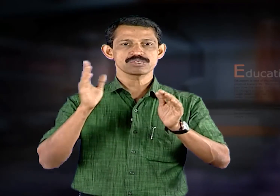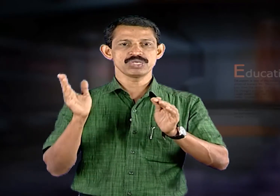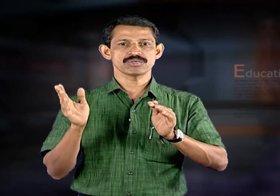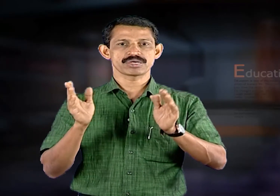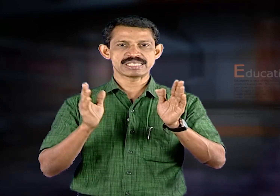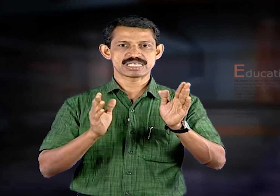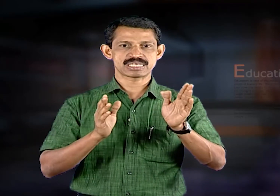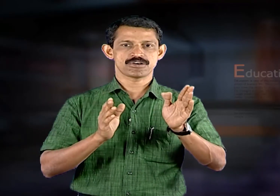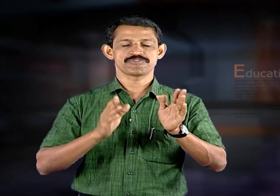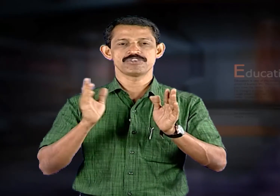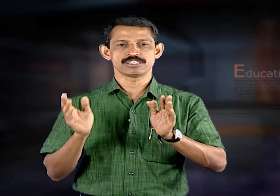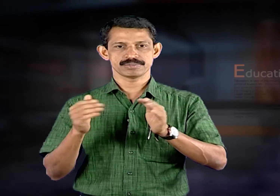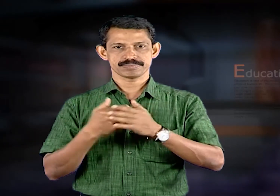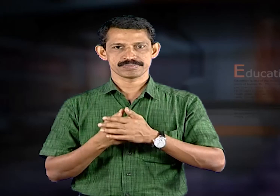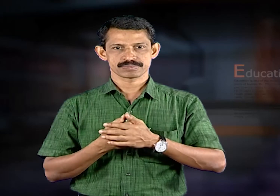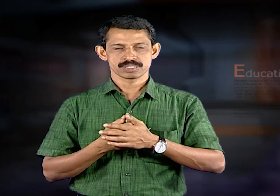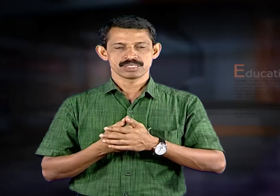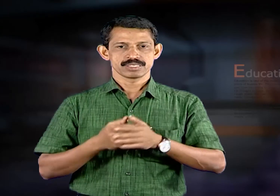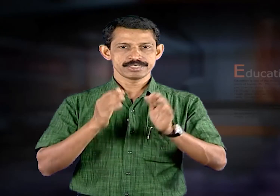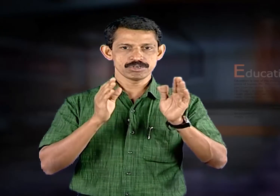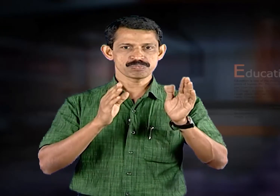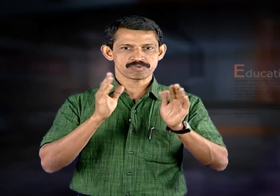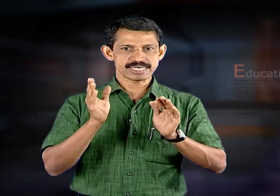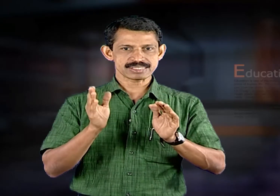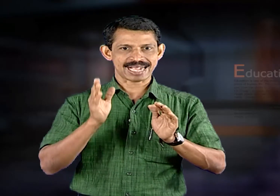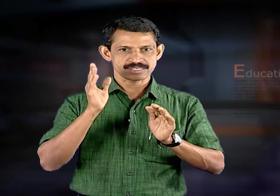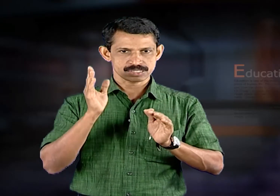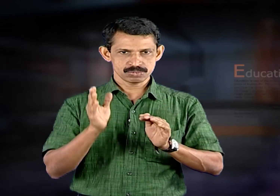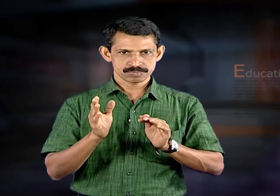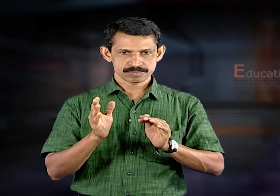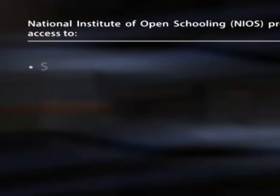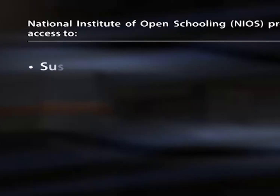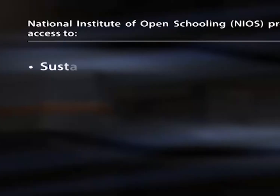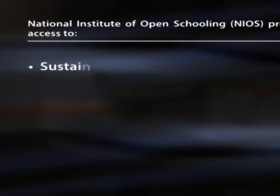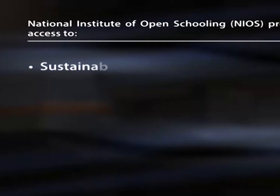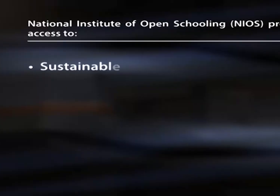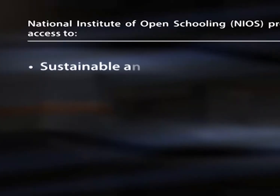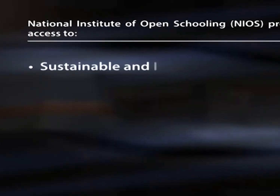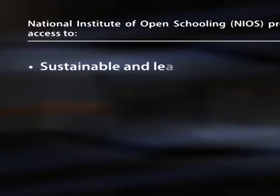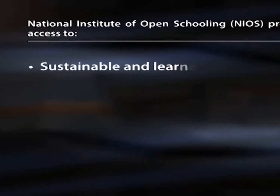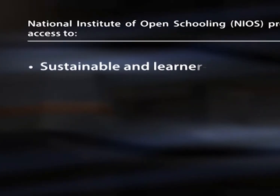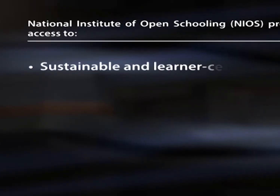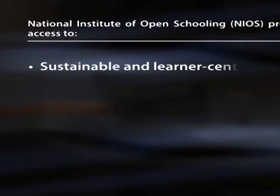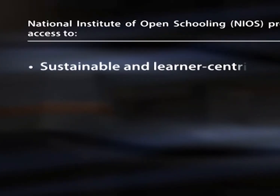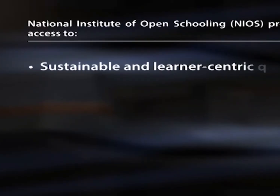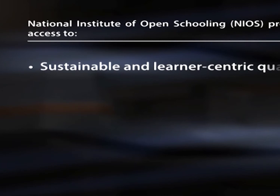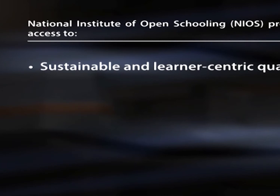schooling organization of the world. NIOS provides access to sustainable and learner centric quality